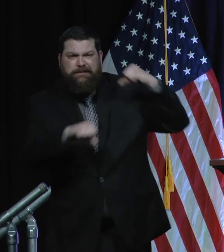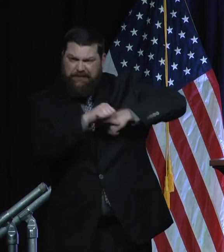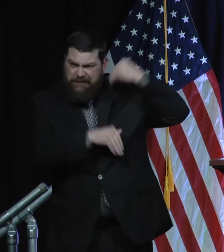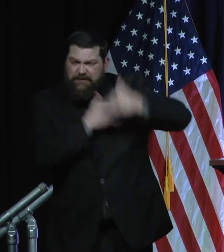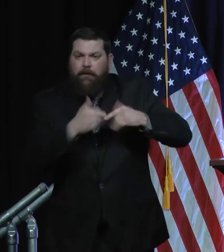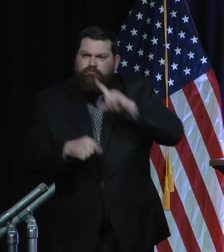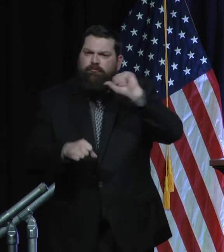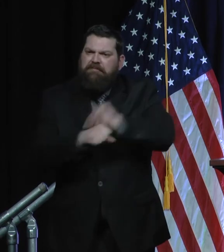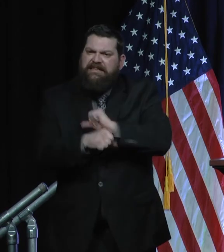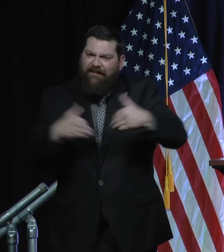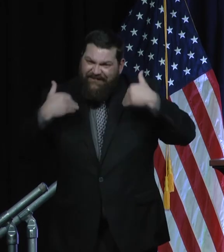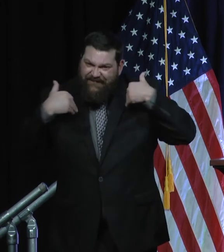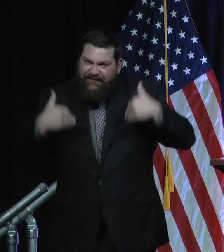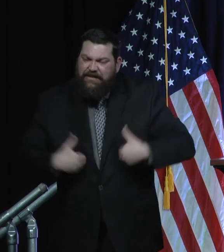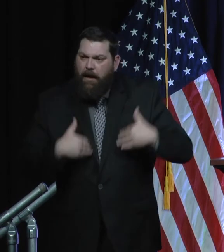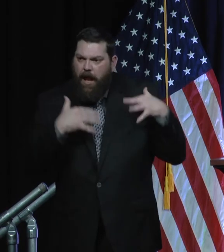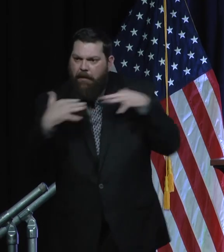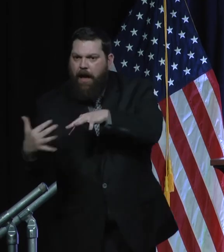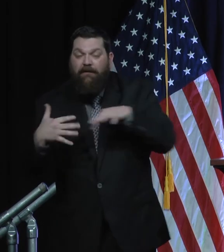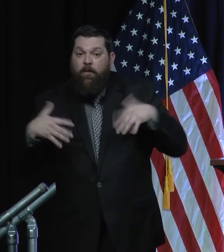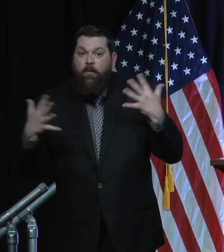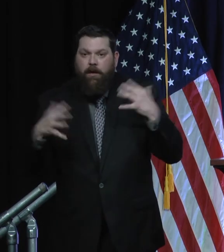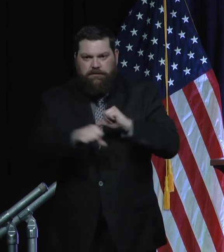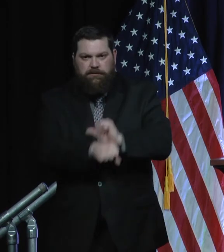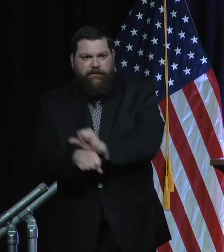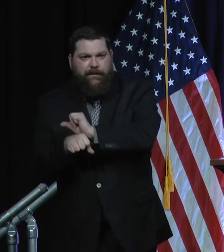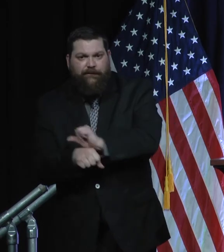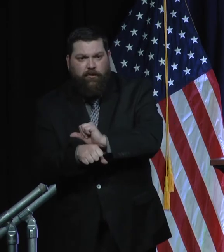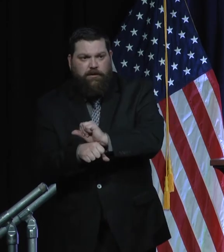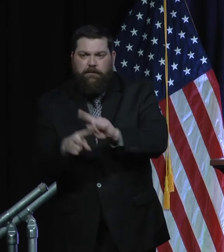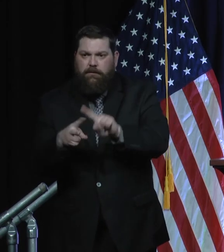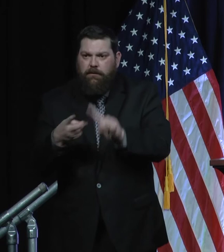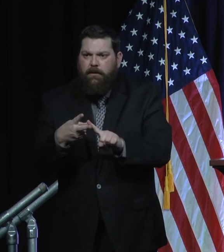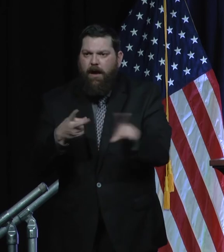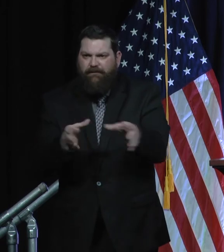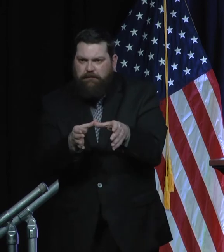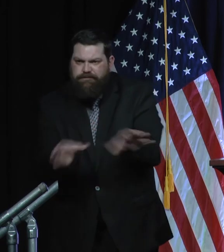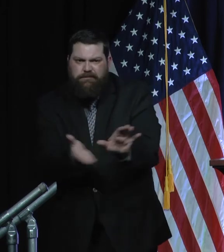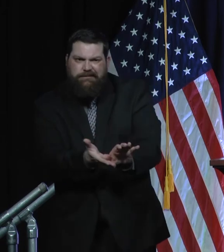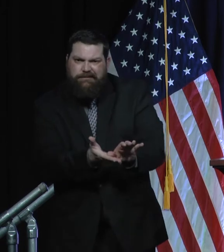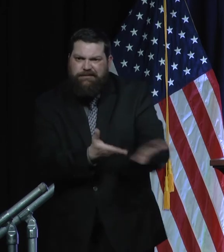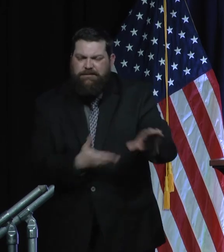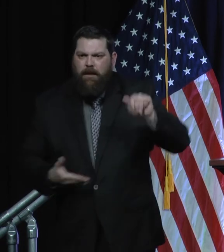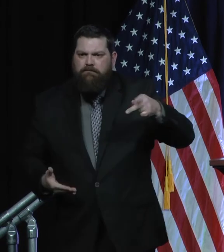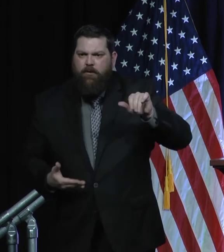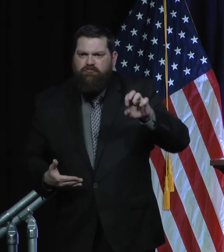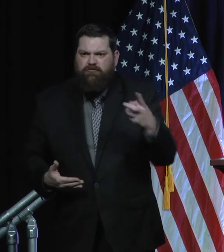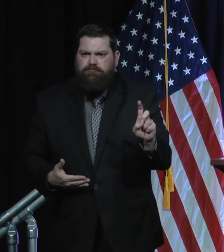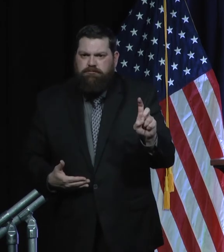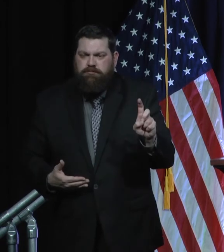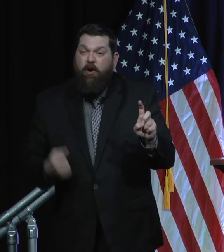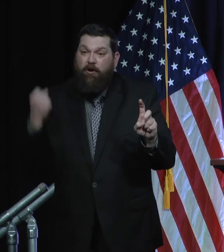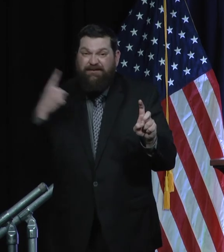physical battle of slavery, of apartheid, of segregation. And they were able to